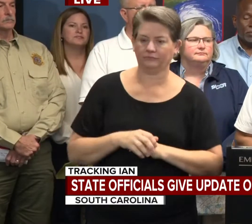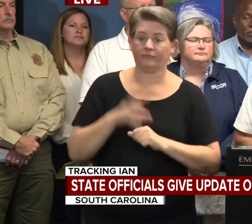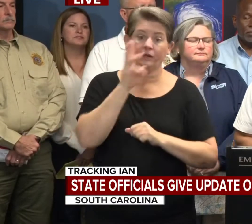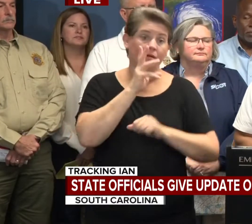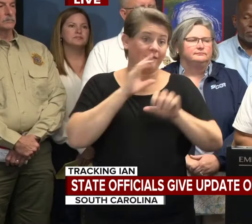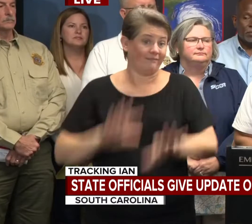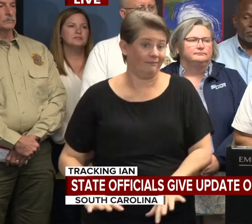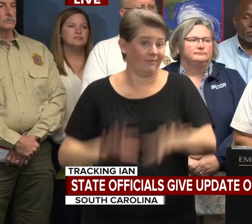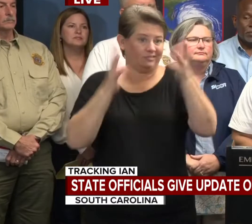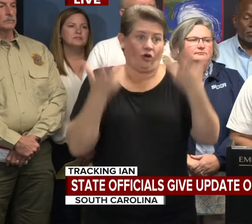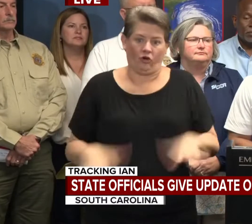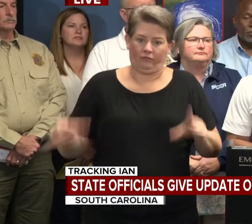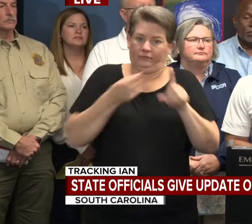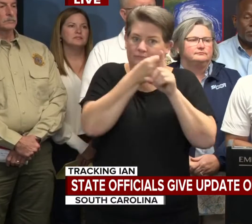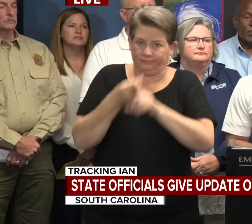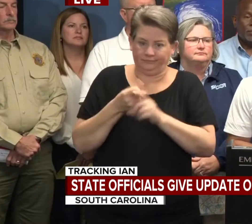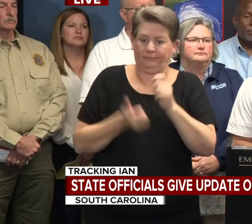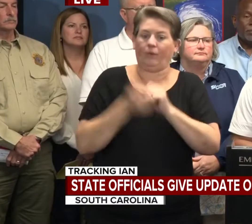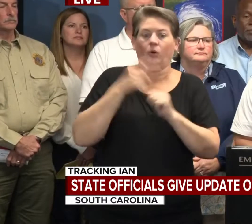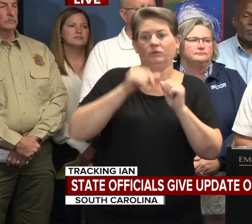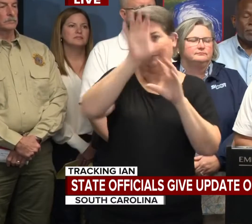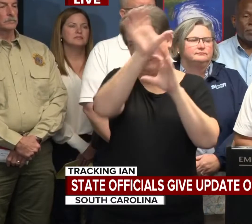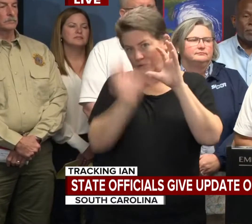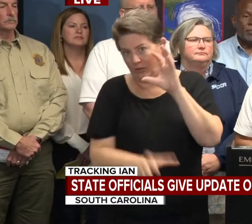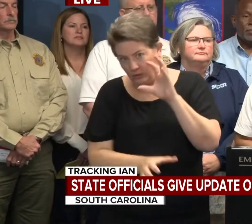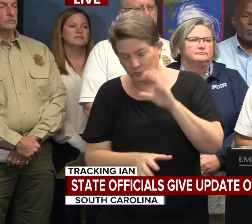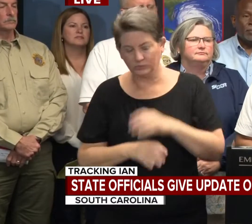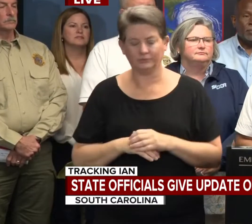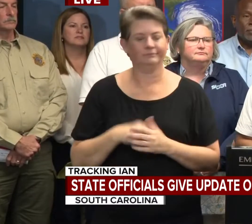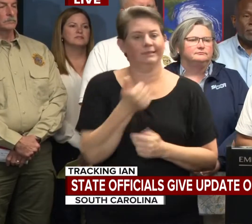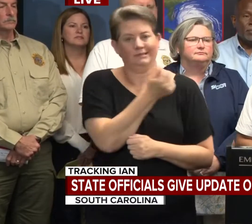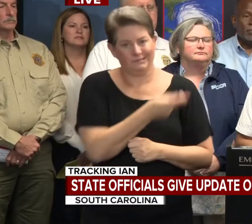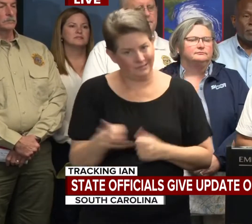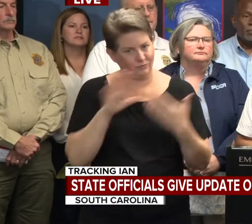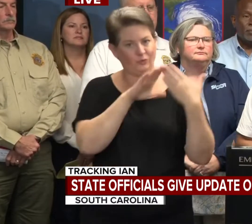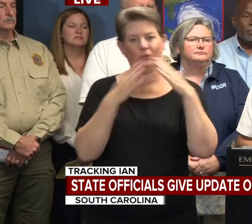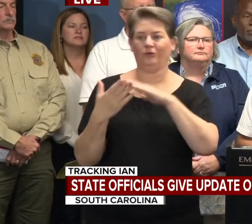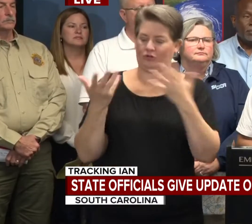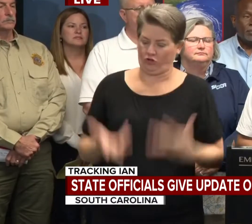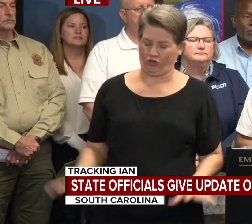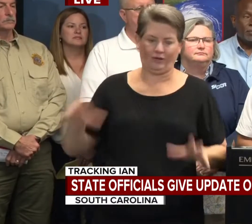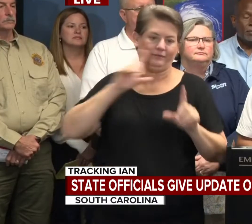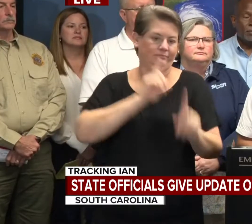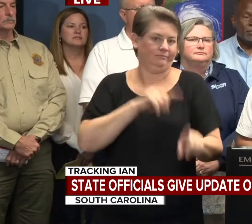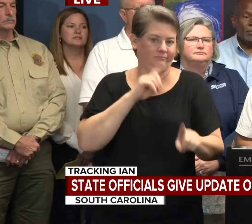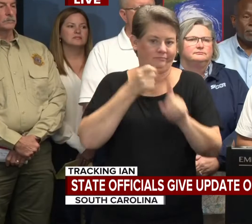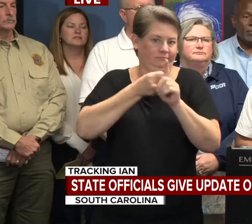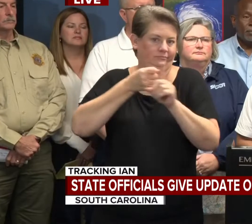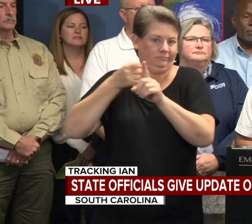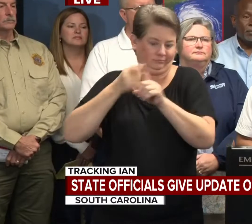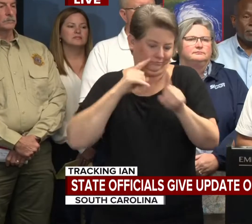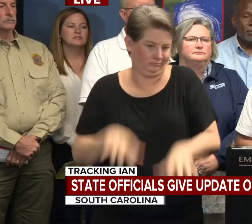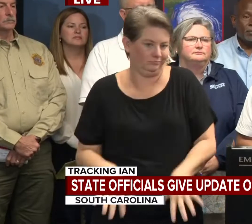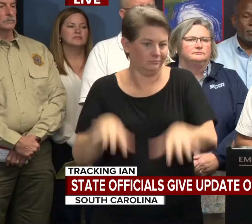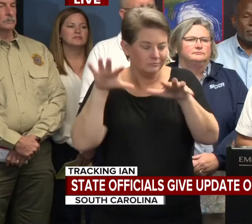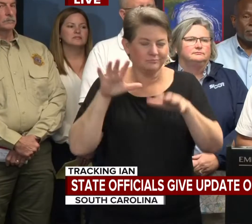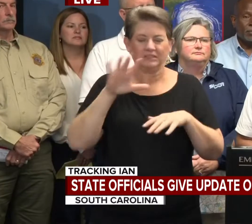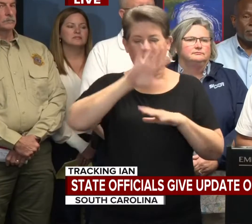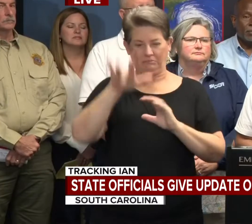the South Carolina coast, with reports of inundation in many coastal communities, especially along the central and northern portions of the